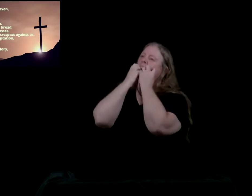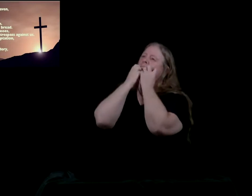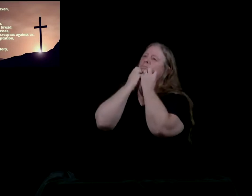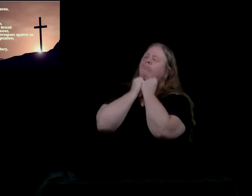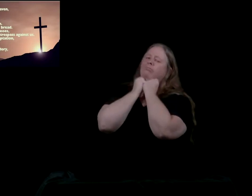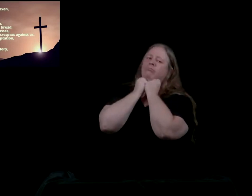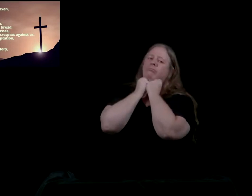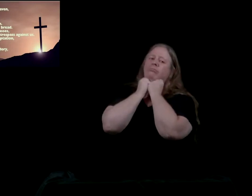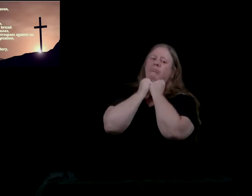name.